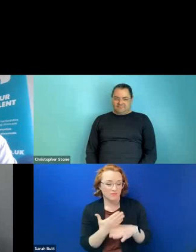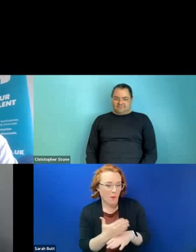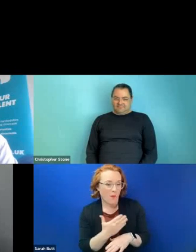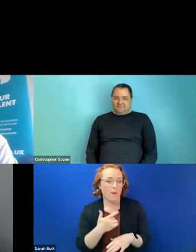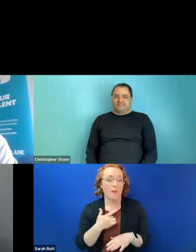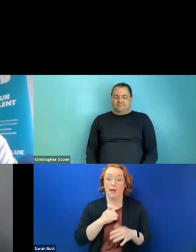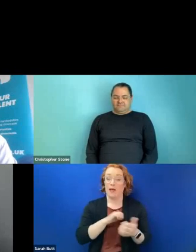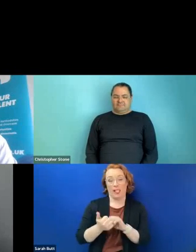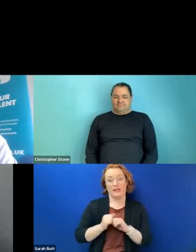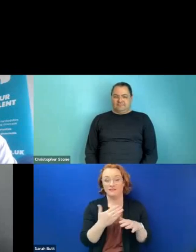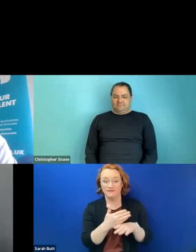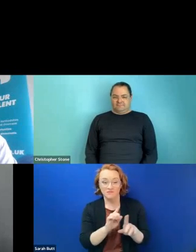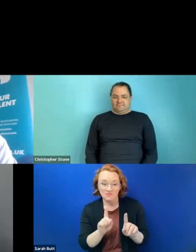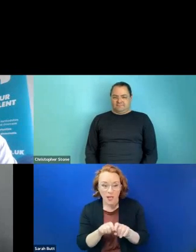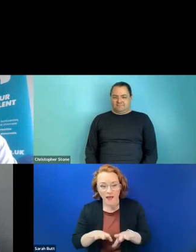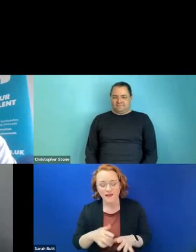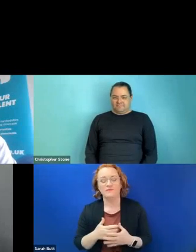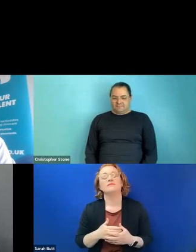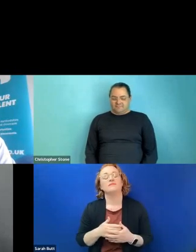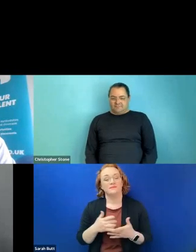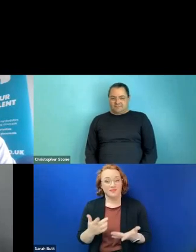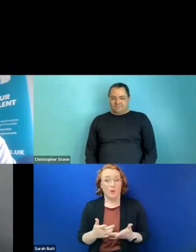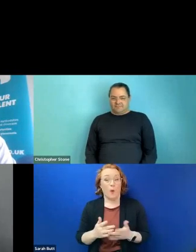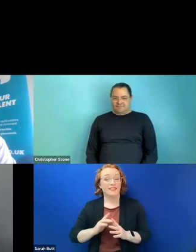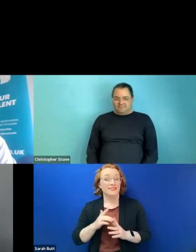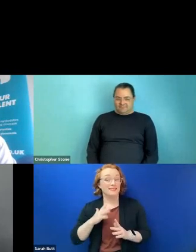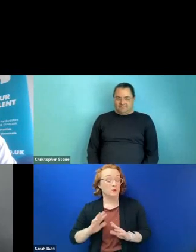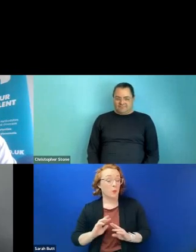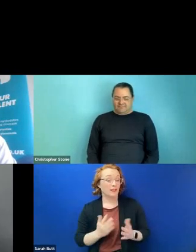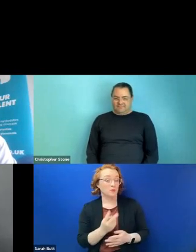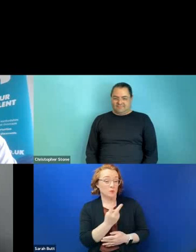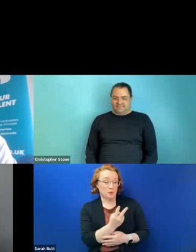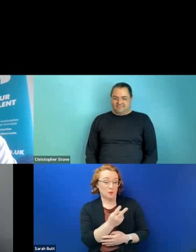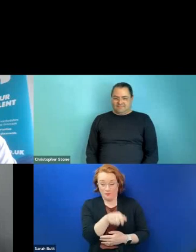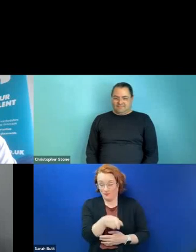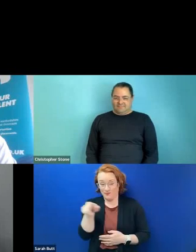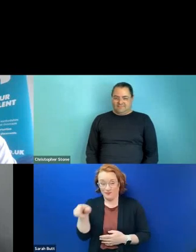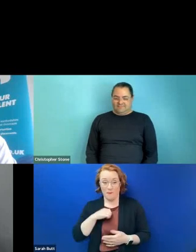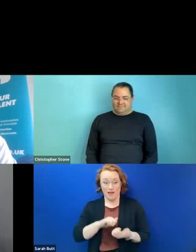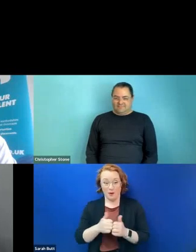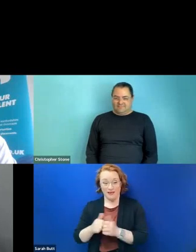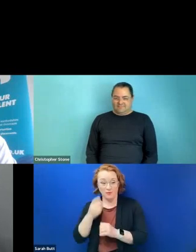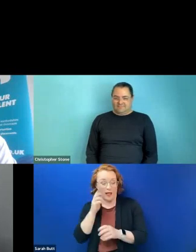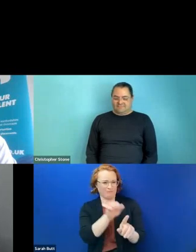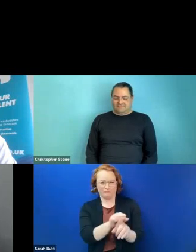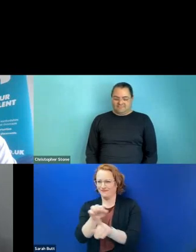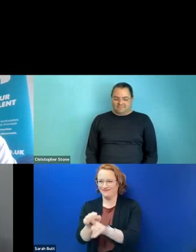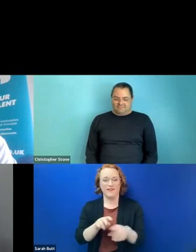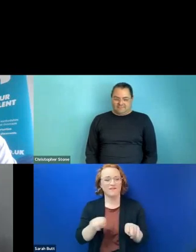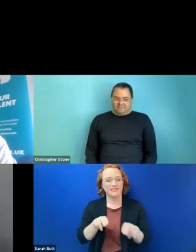what my colleagues do. On that note, I might as well introduce my colleagues who you can see on the video interpreting for